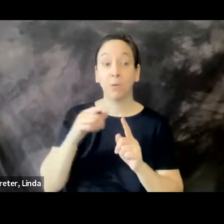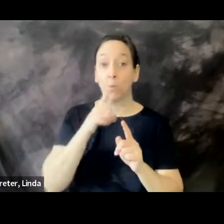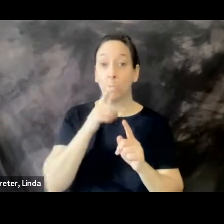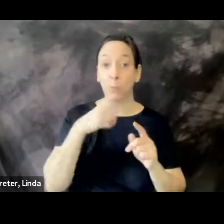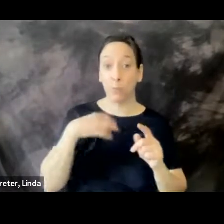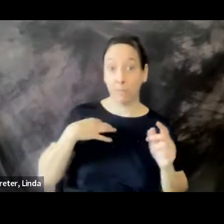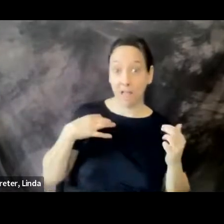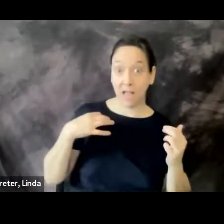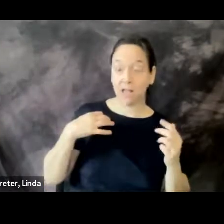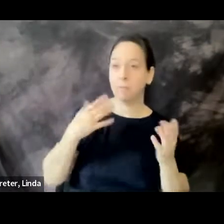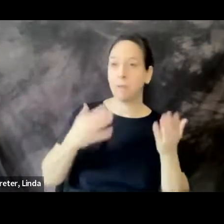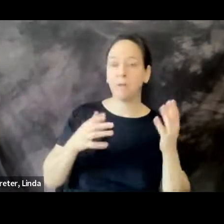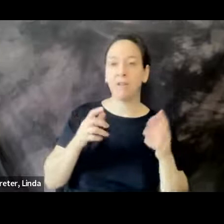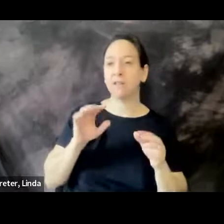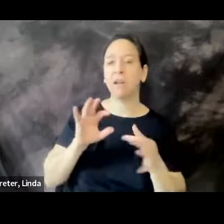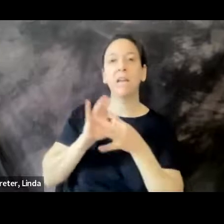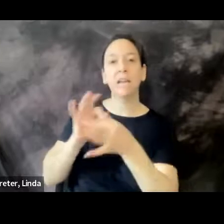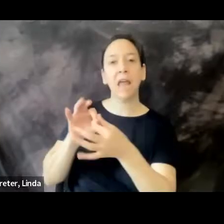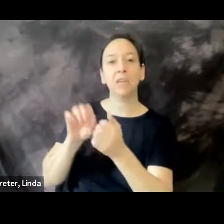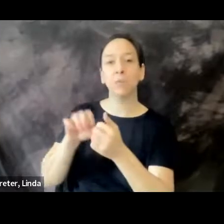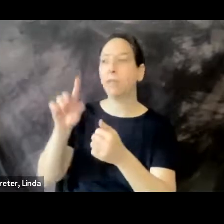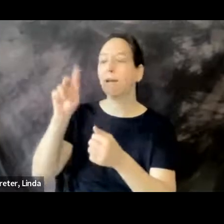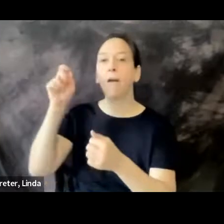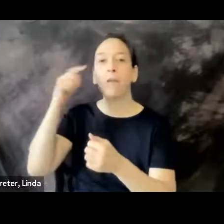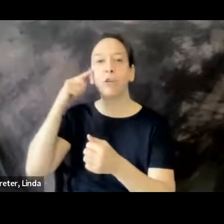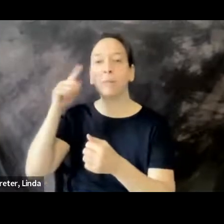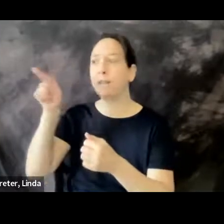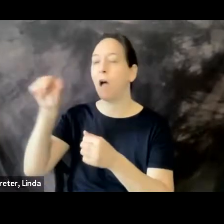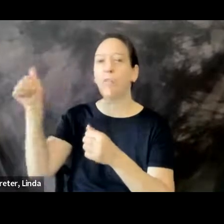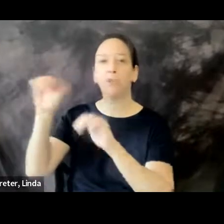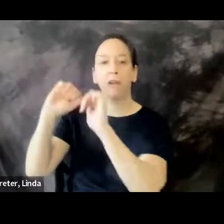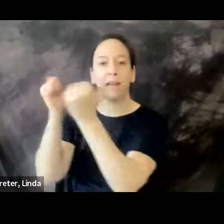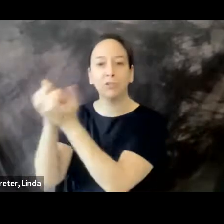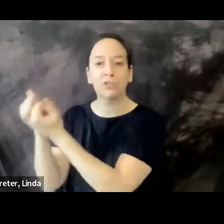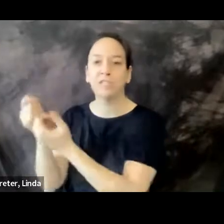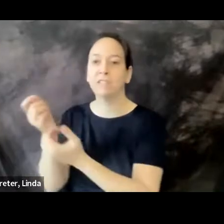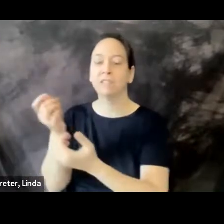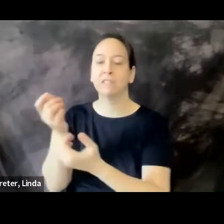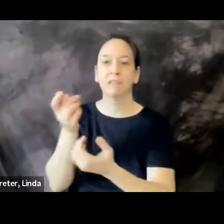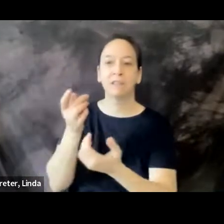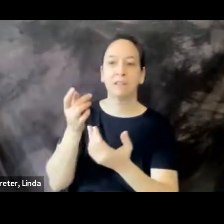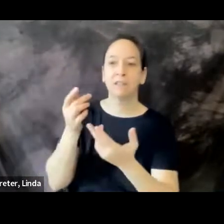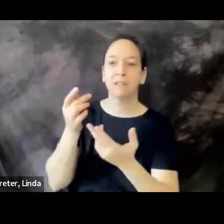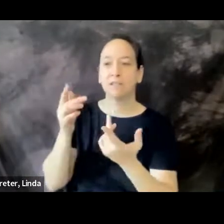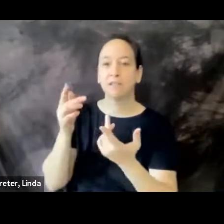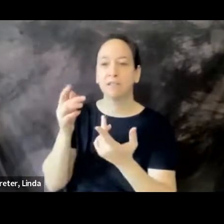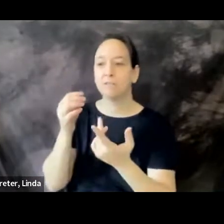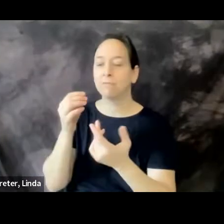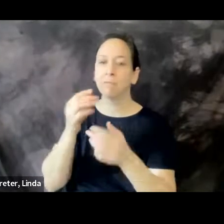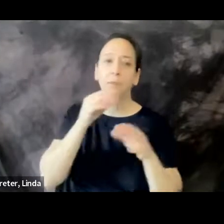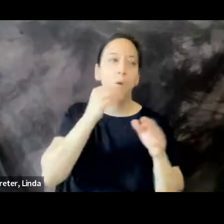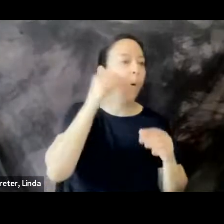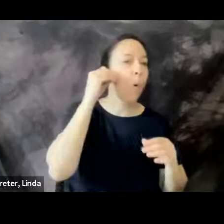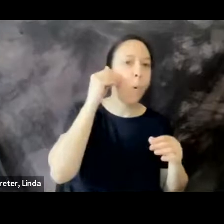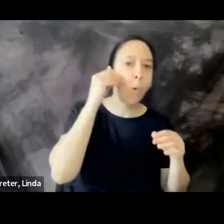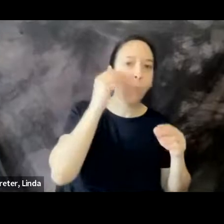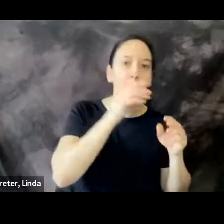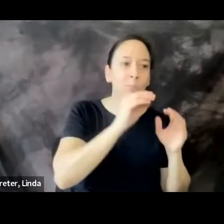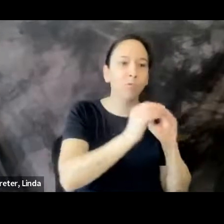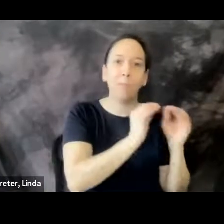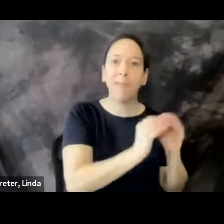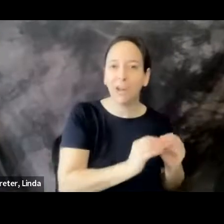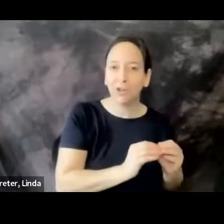government services such as housing or money for home repairs. But unfortunately, we have not